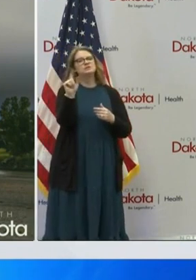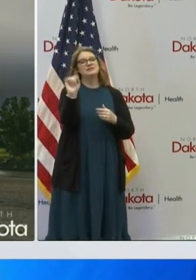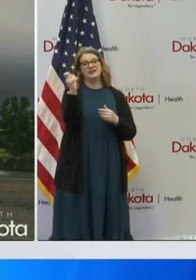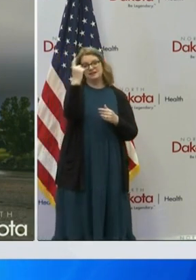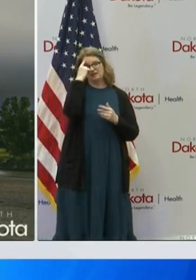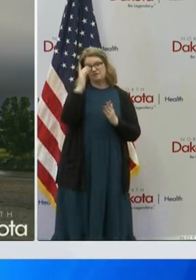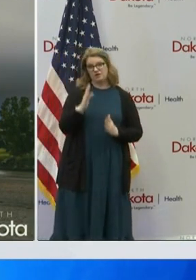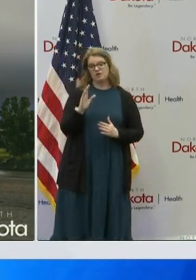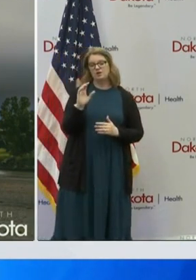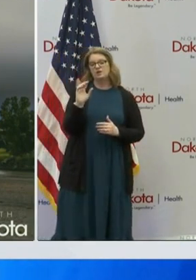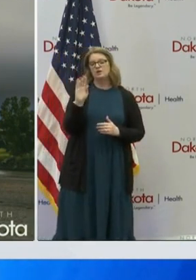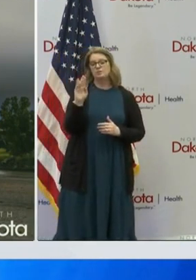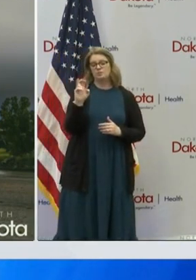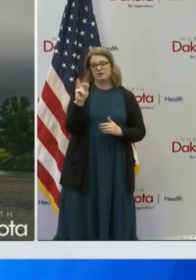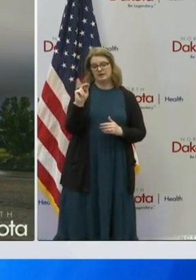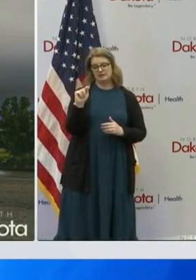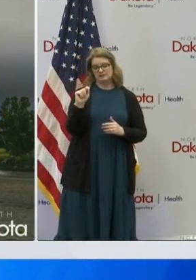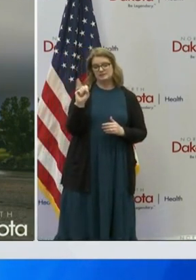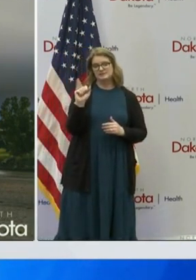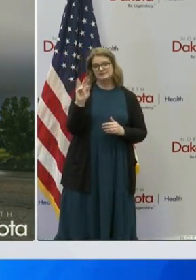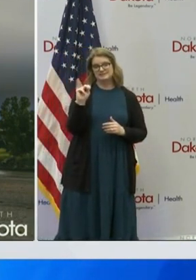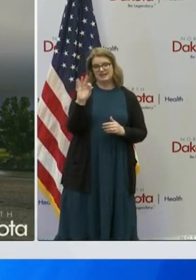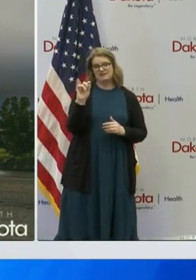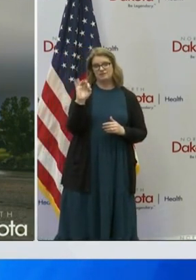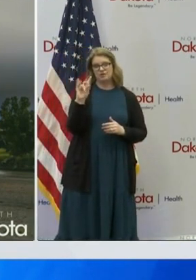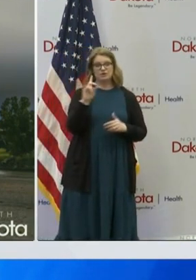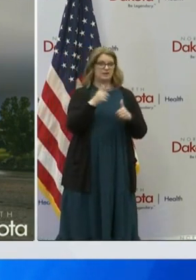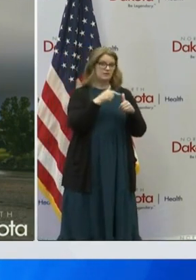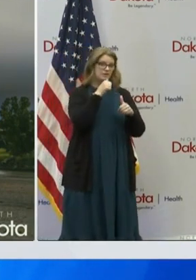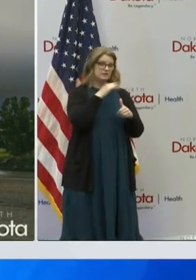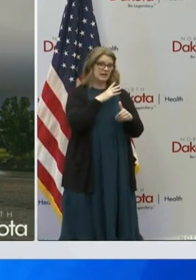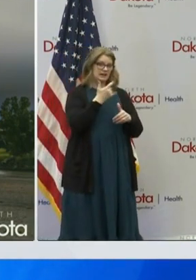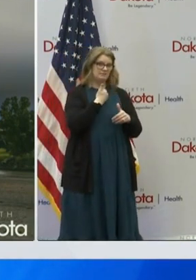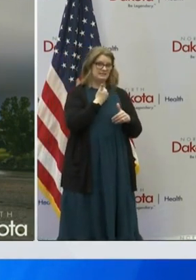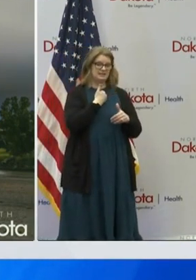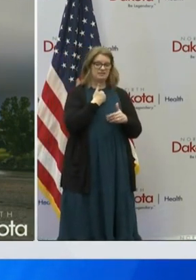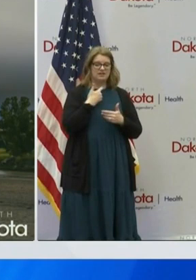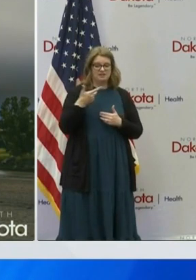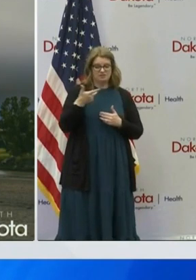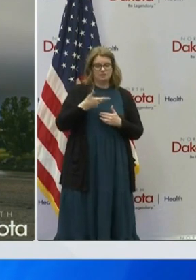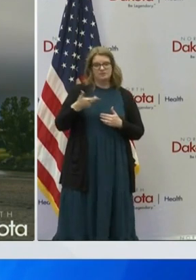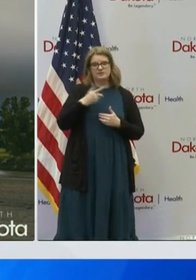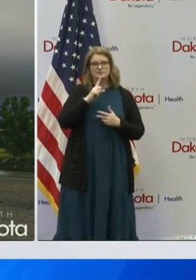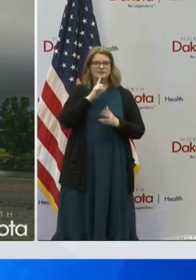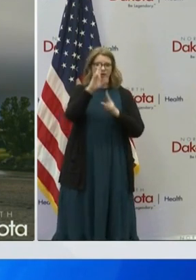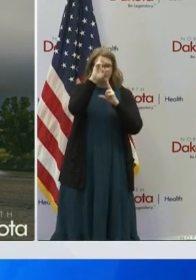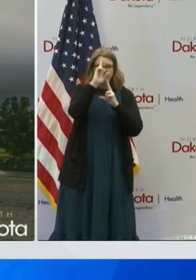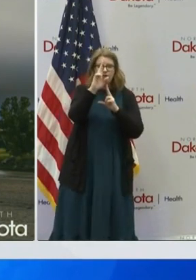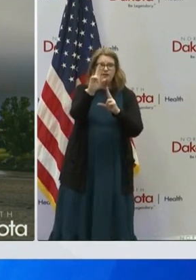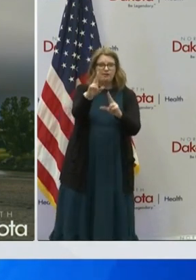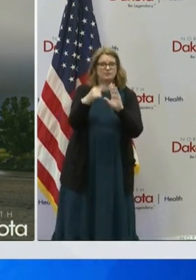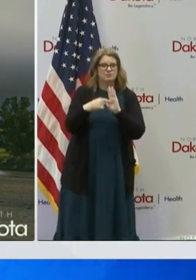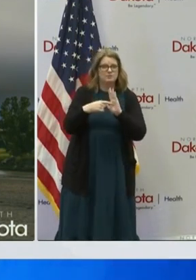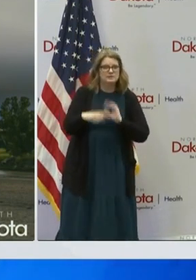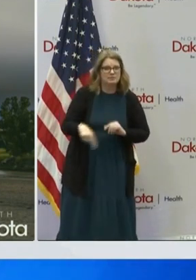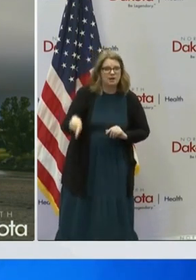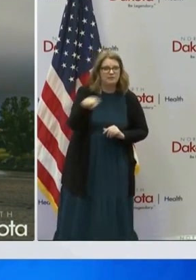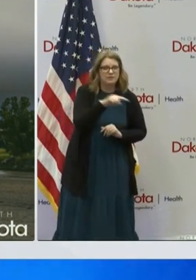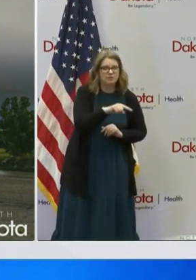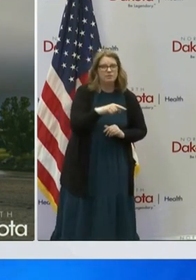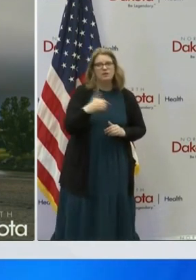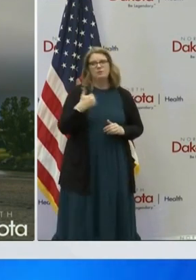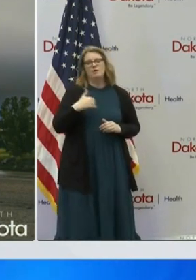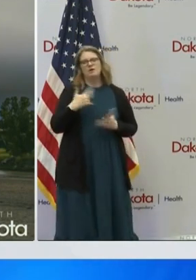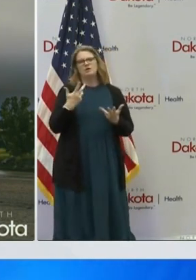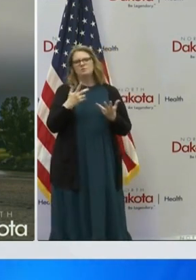Sanford, First Lady Catherine, and myself, it's an honor to represent the people of North Dakota. And more than usual, we've had an